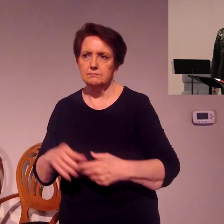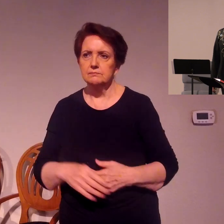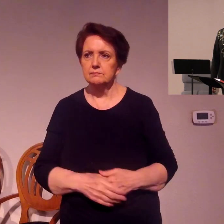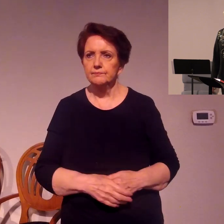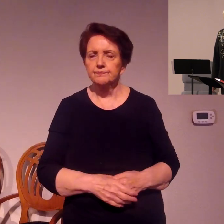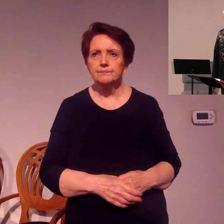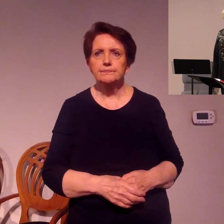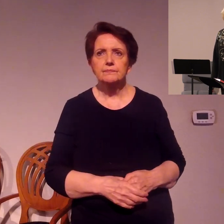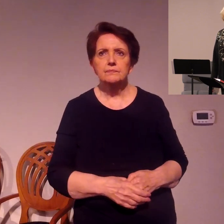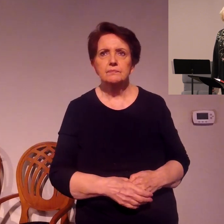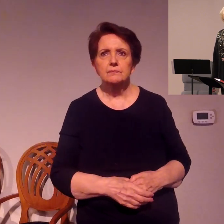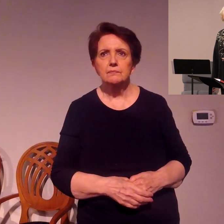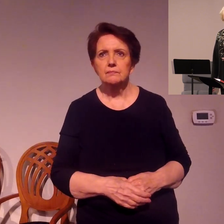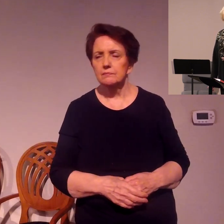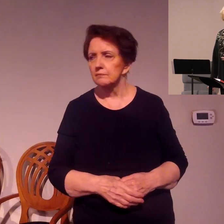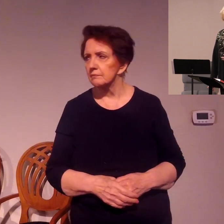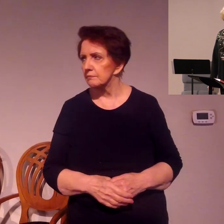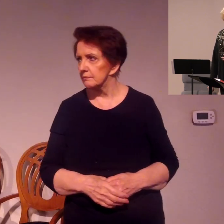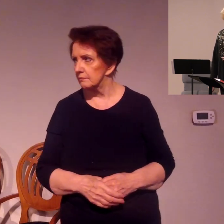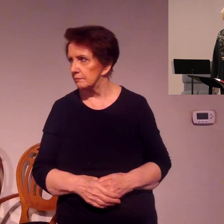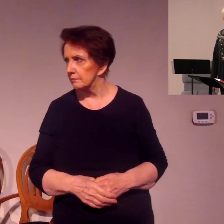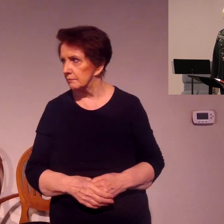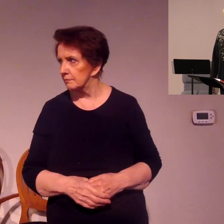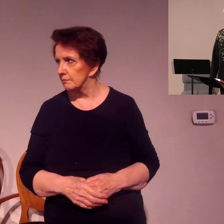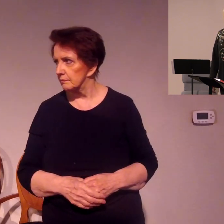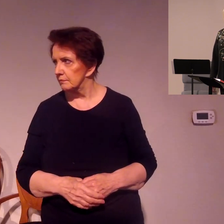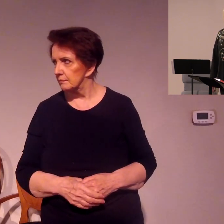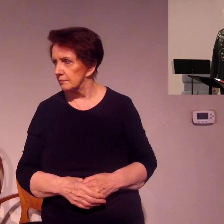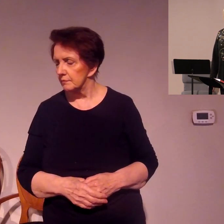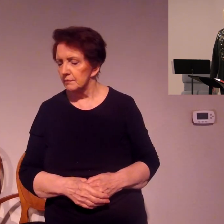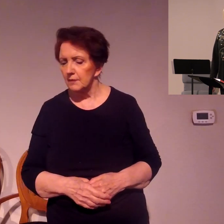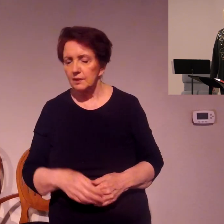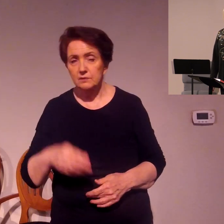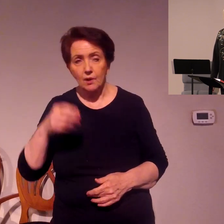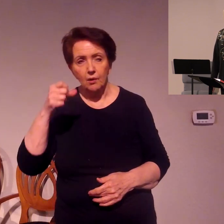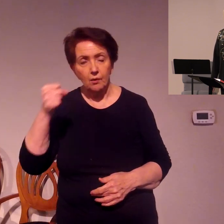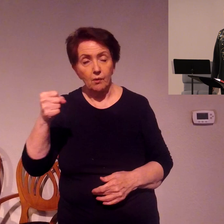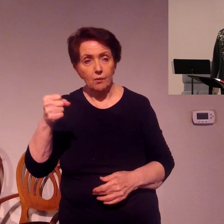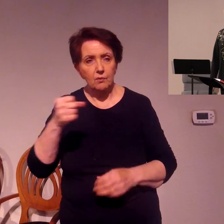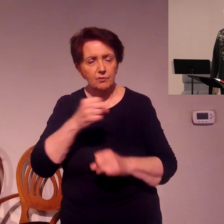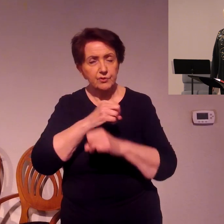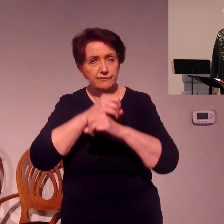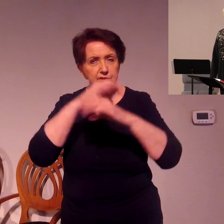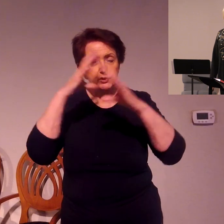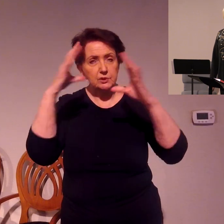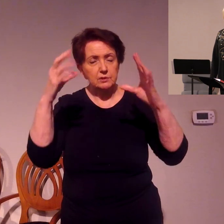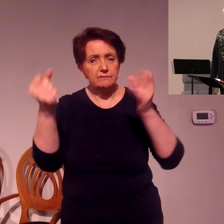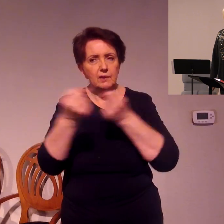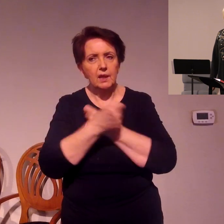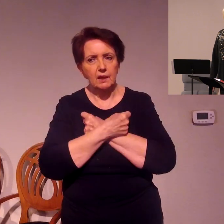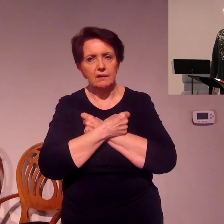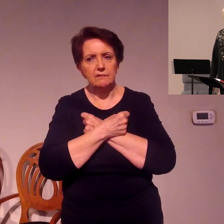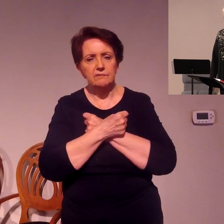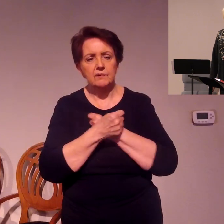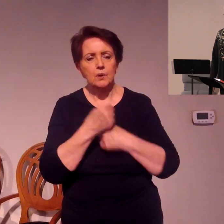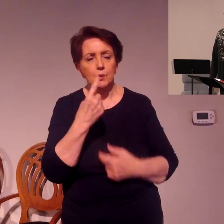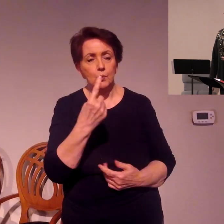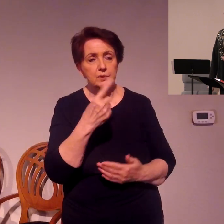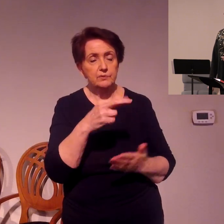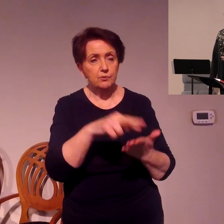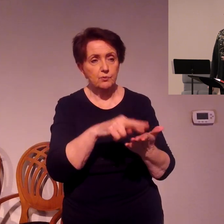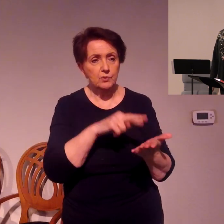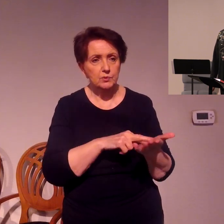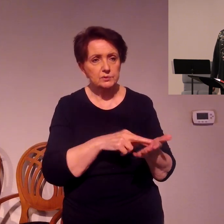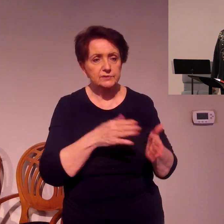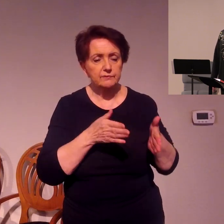So we're to hold this vision of love. And one of the rules of the road is